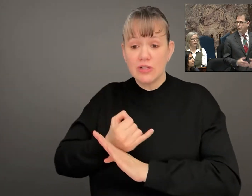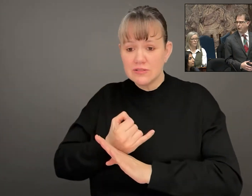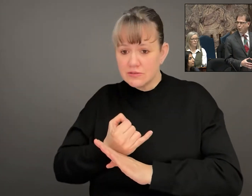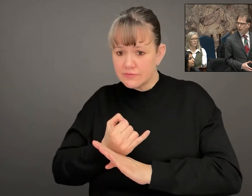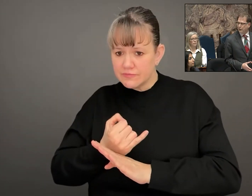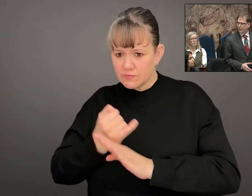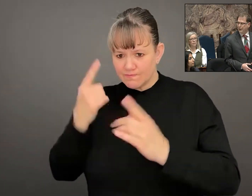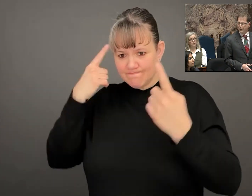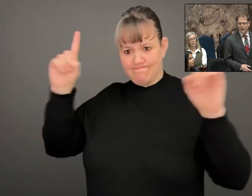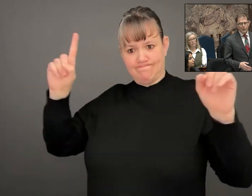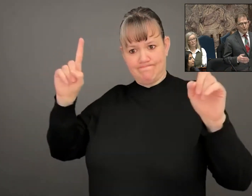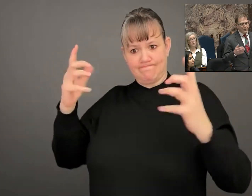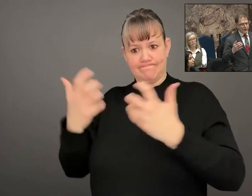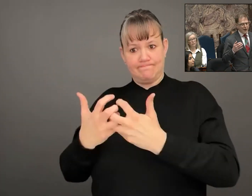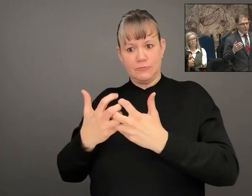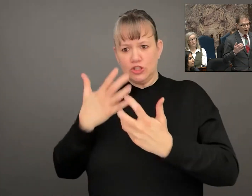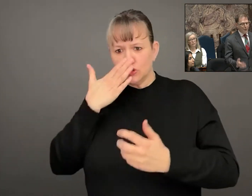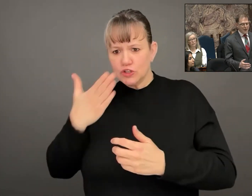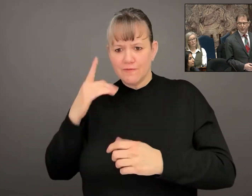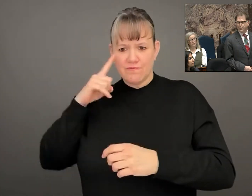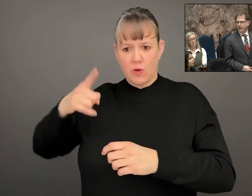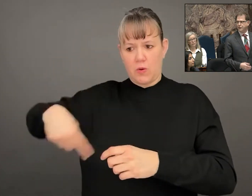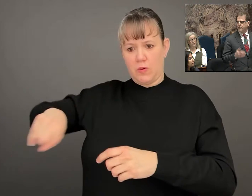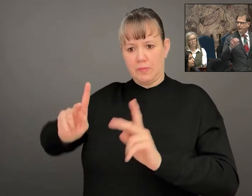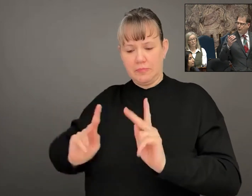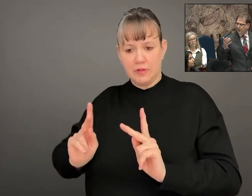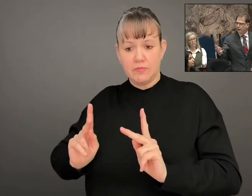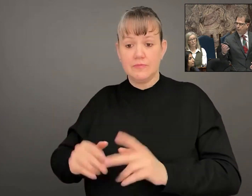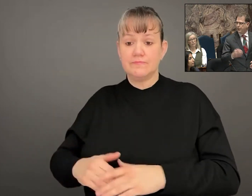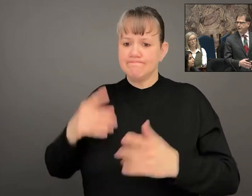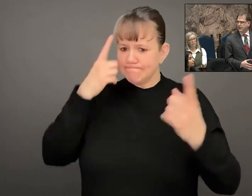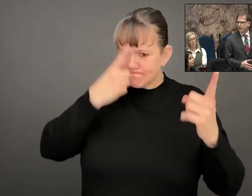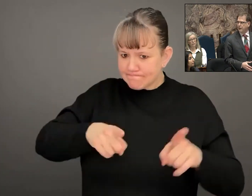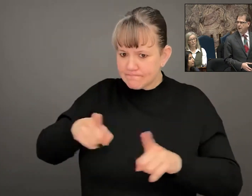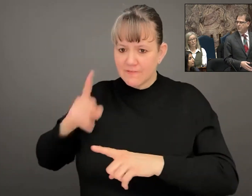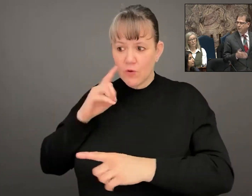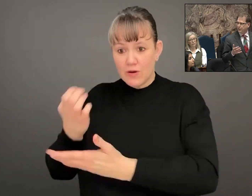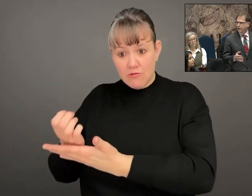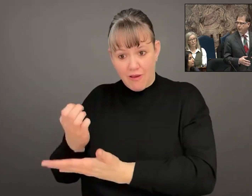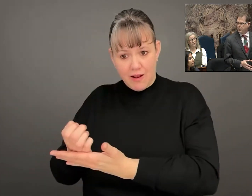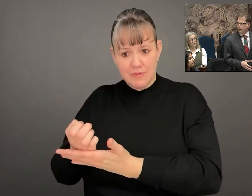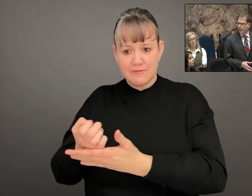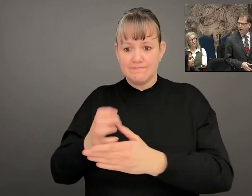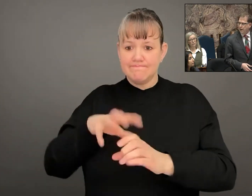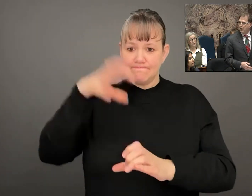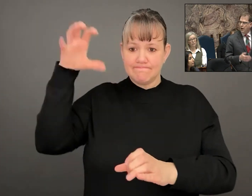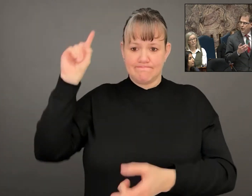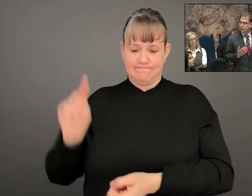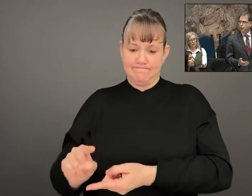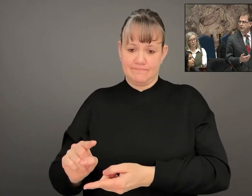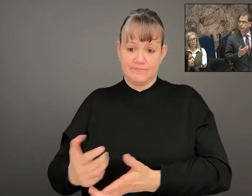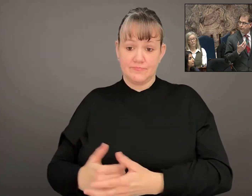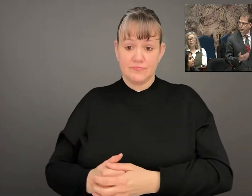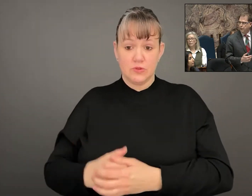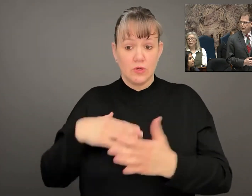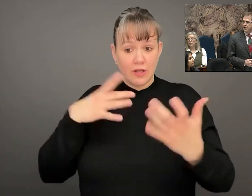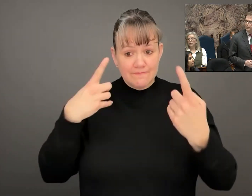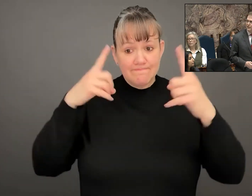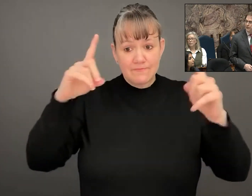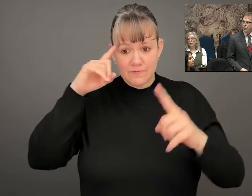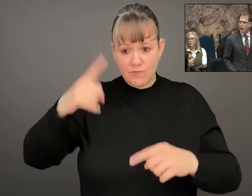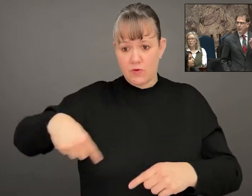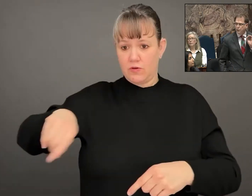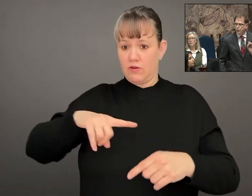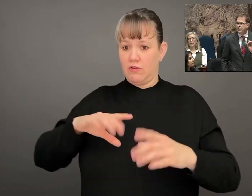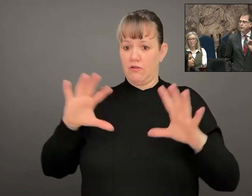why we're going to work with all members of the legislature, but in particular, members of the Green Party, on a joint review of the Clean